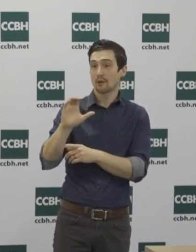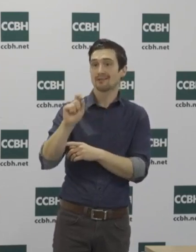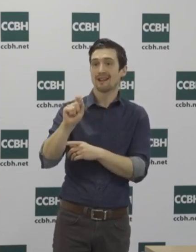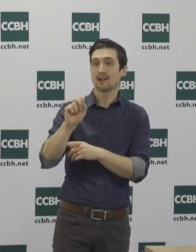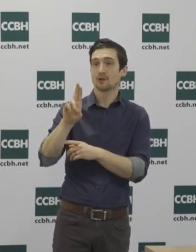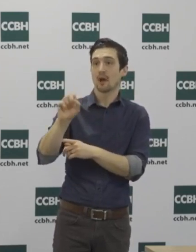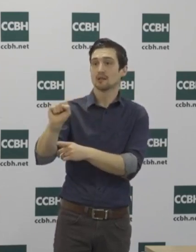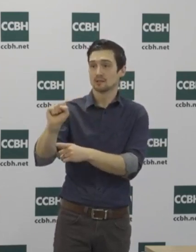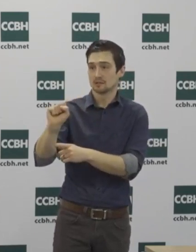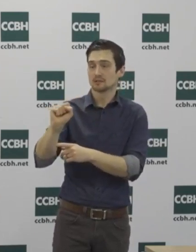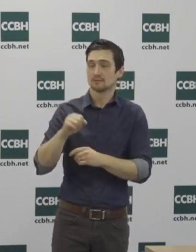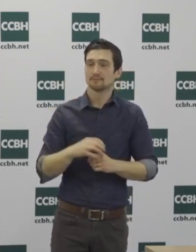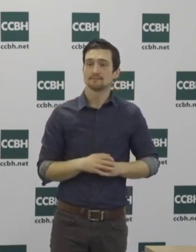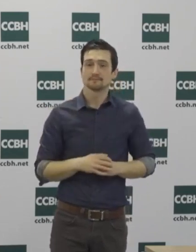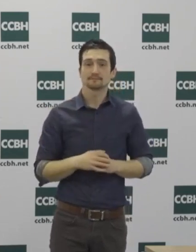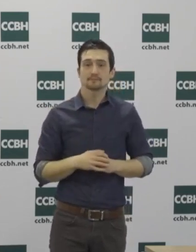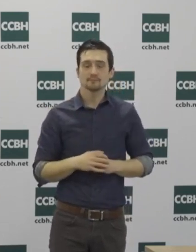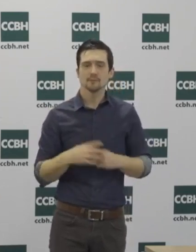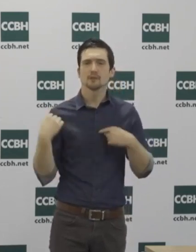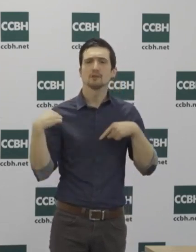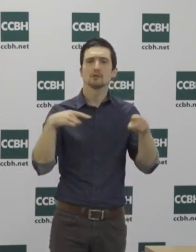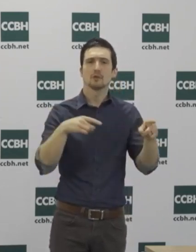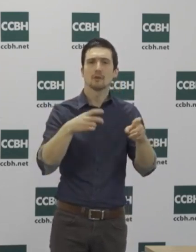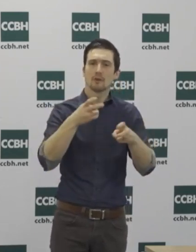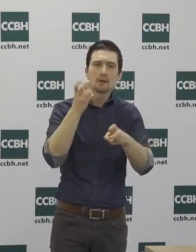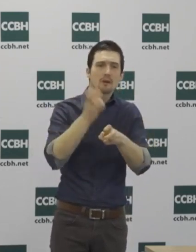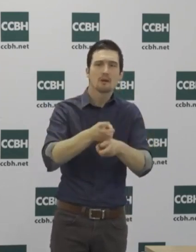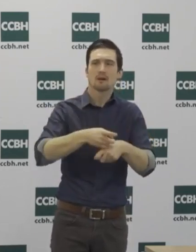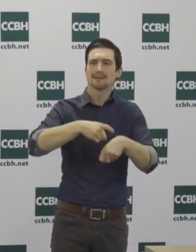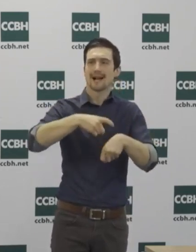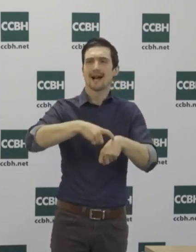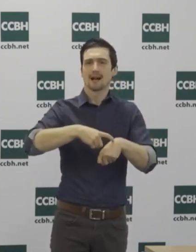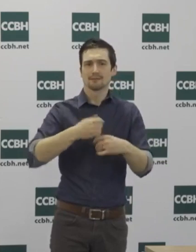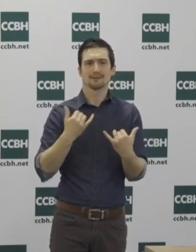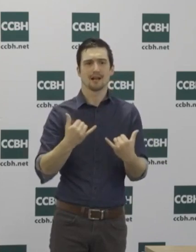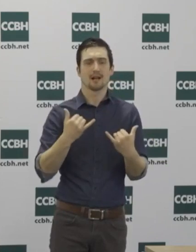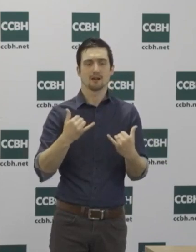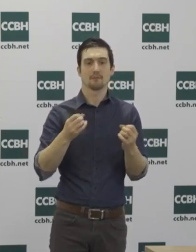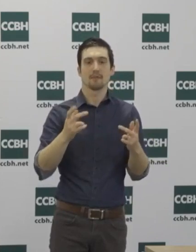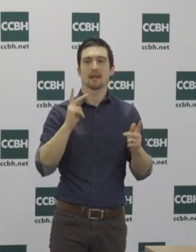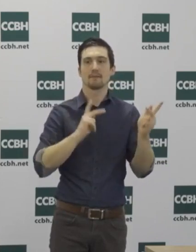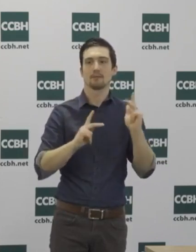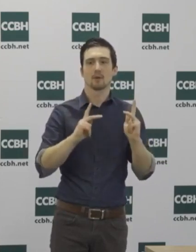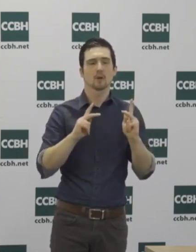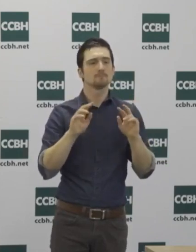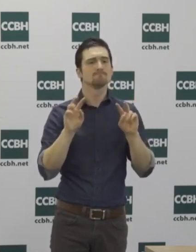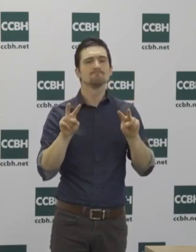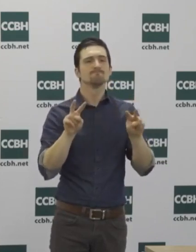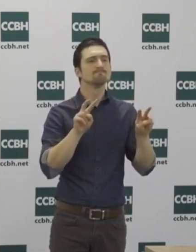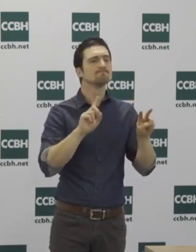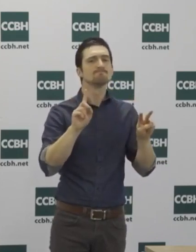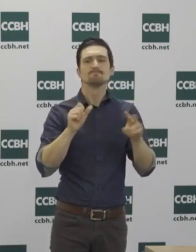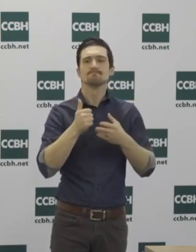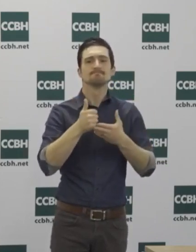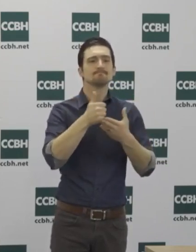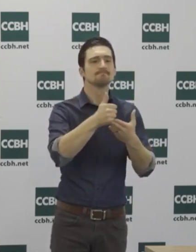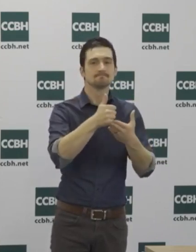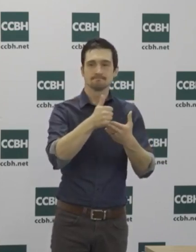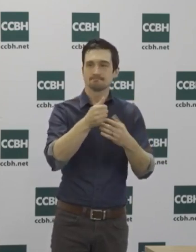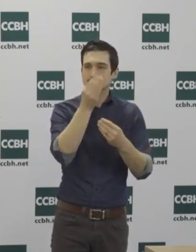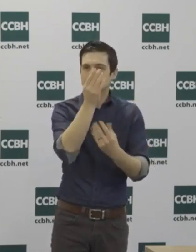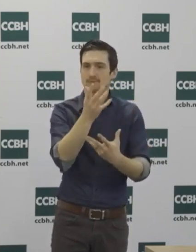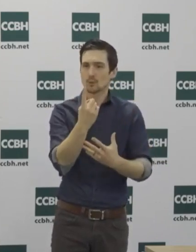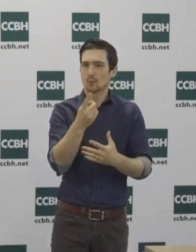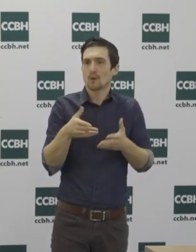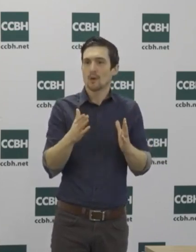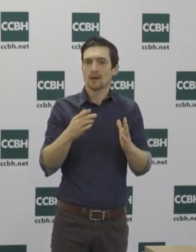cfs.cuyahogacounty.us. During these difficult days, I know many people are looking for ways to help, and this is one way that